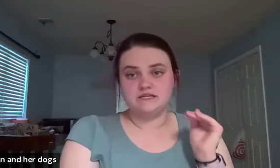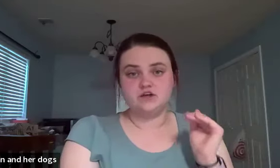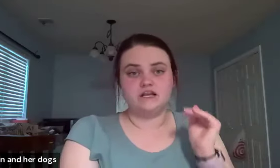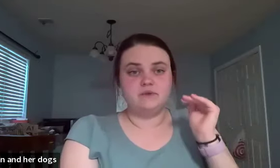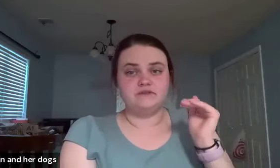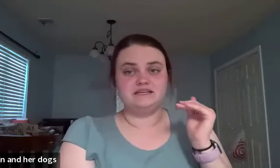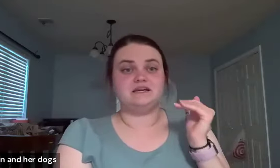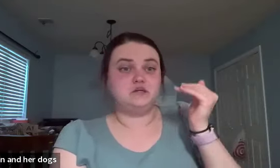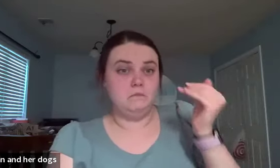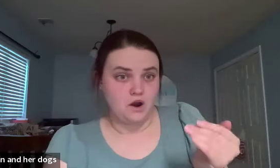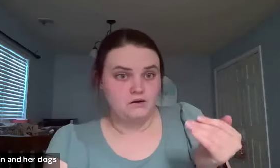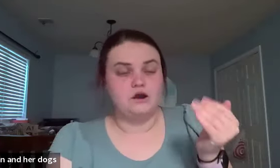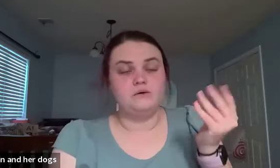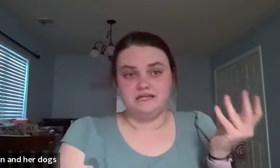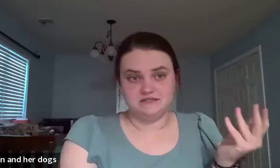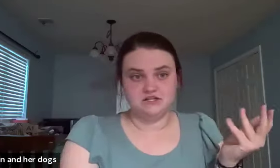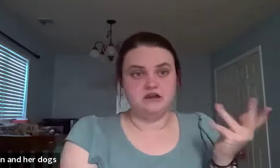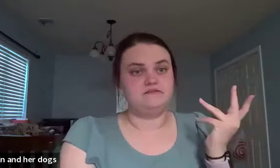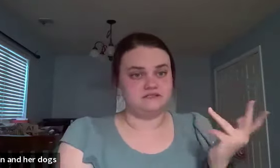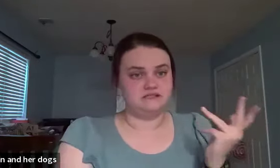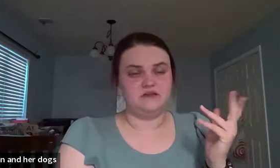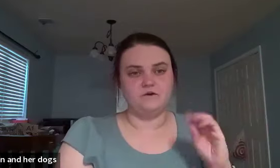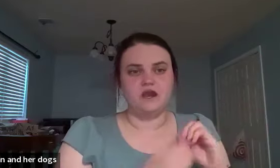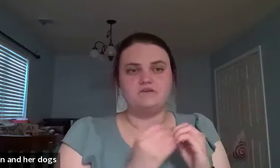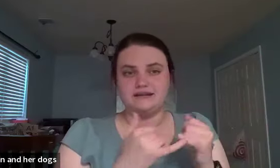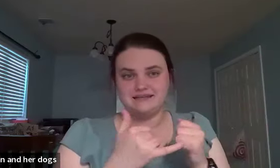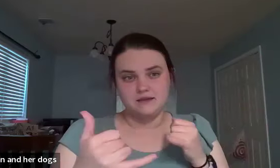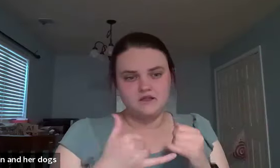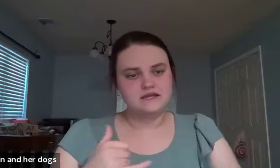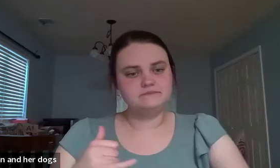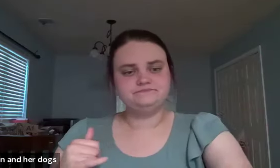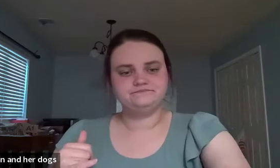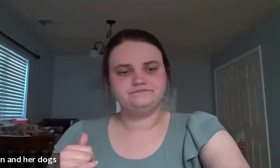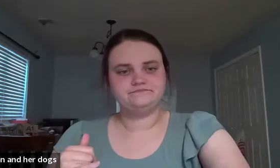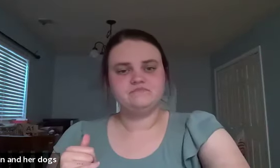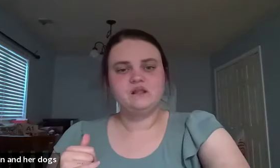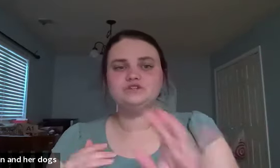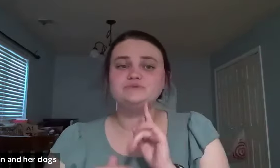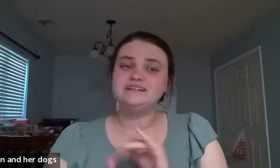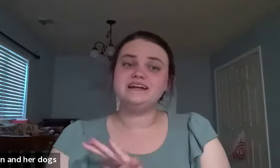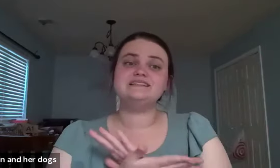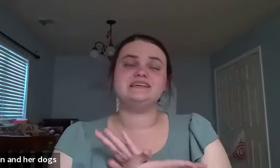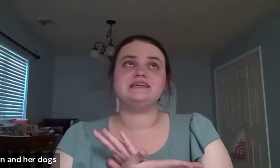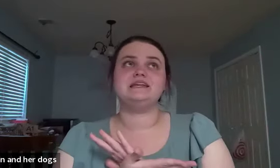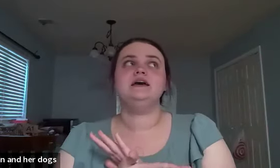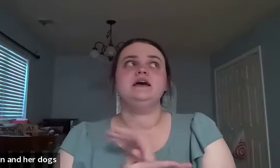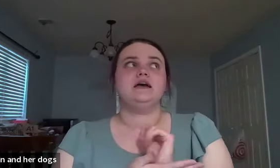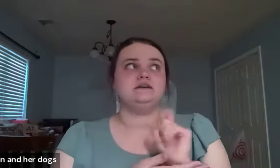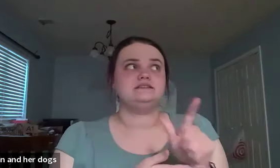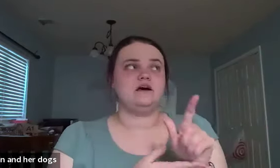and talking about things like tomorrow and yesterday, things like that, they're kind of on a timeline. What's really nice in